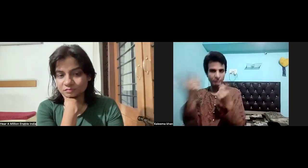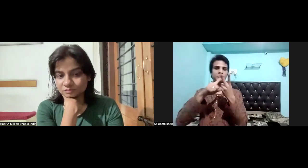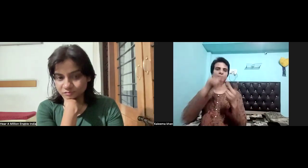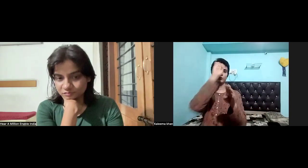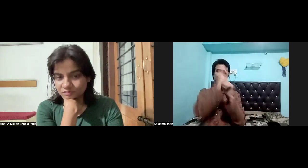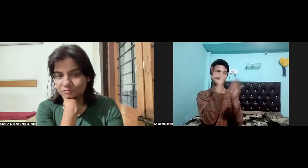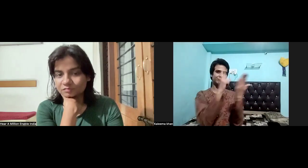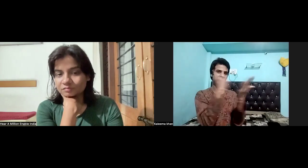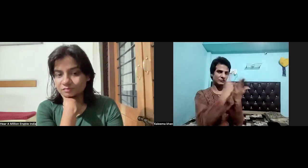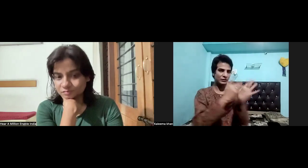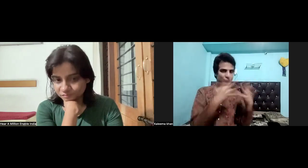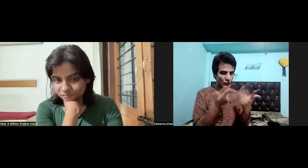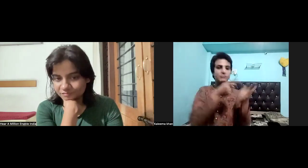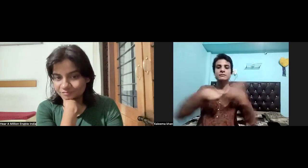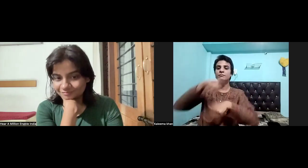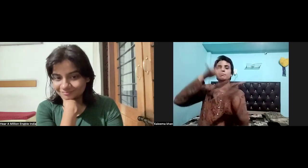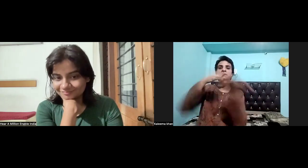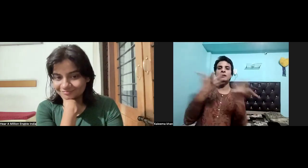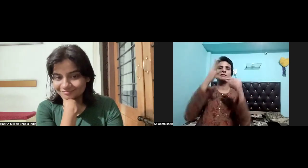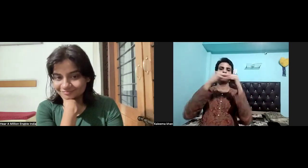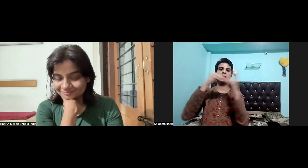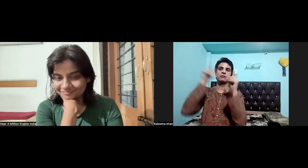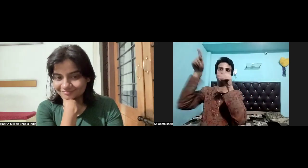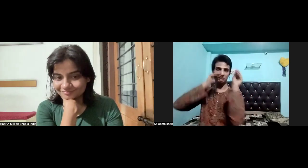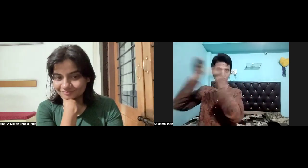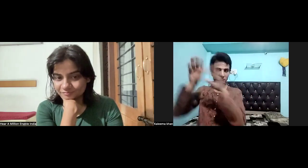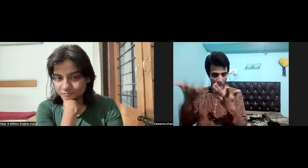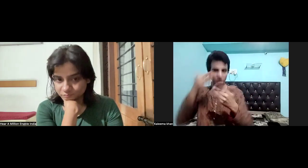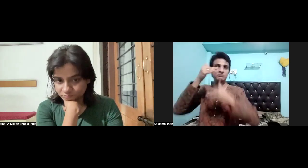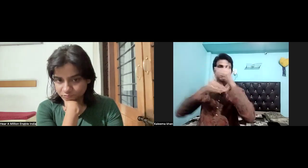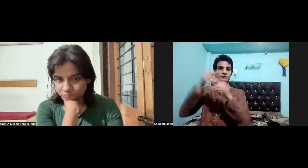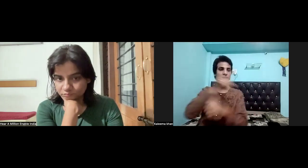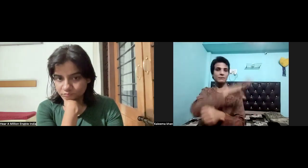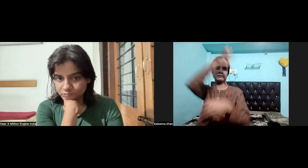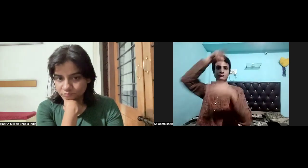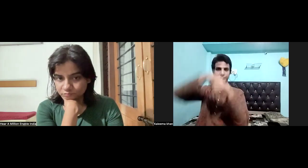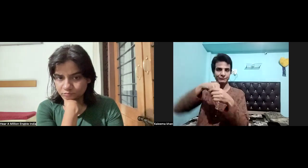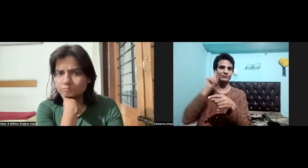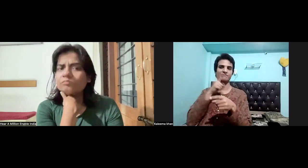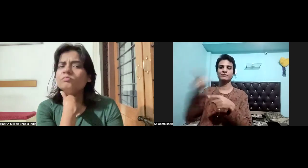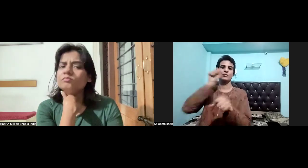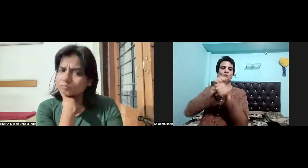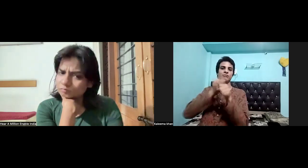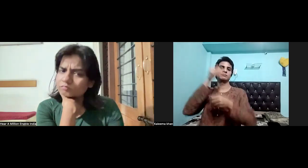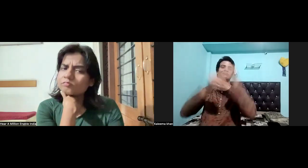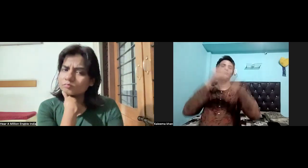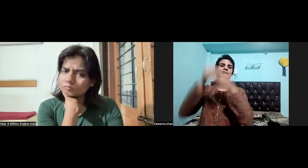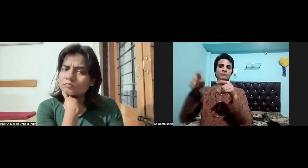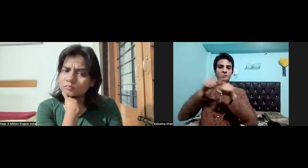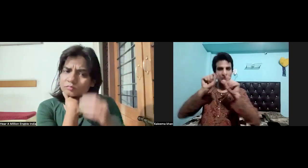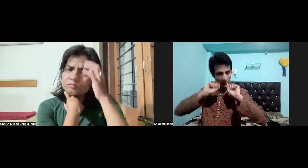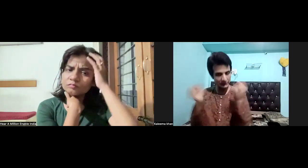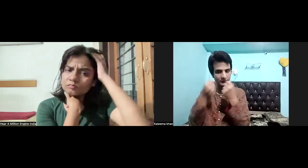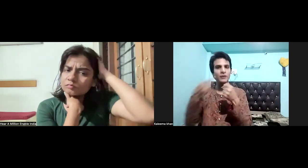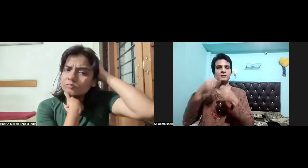And once again I tried to connect with the NGOs in Bangalore, where we can connect with